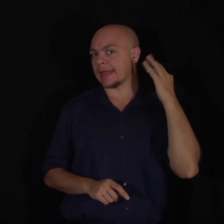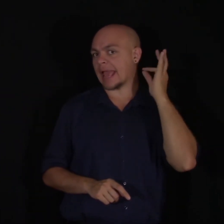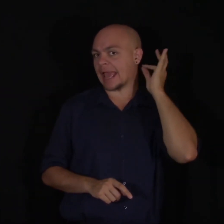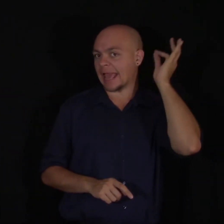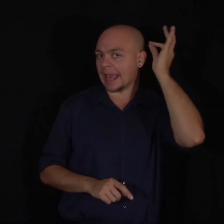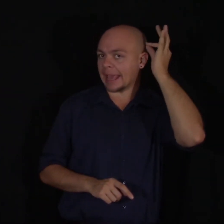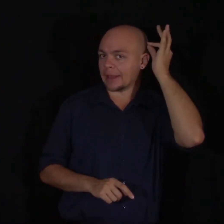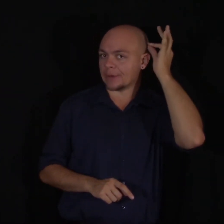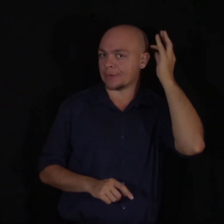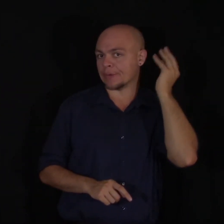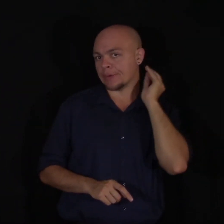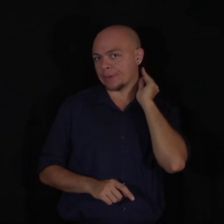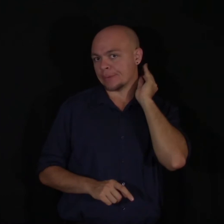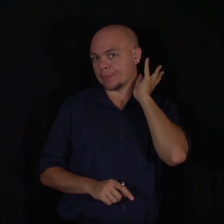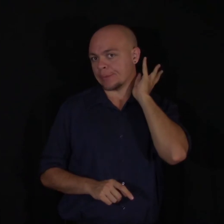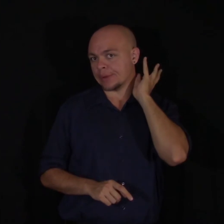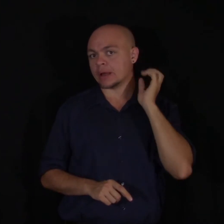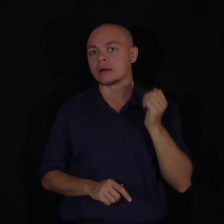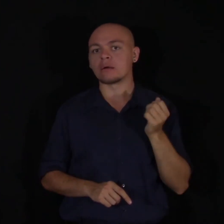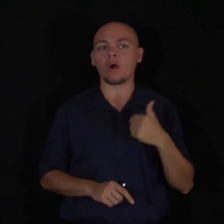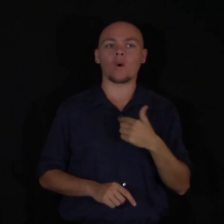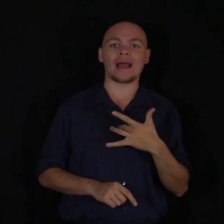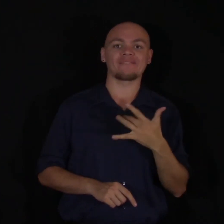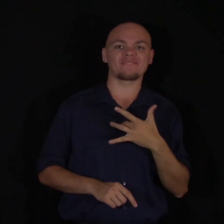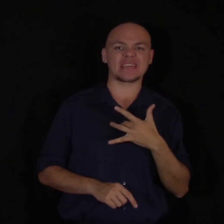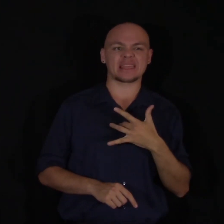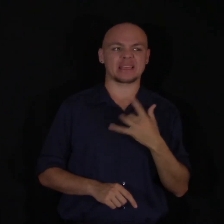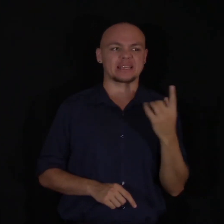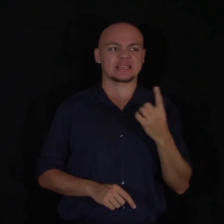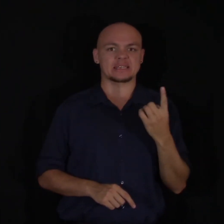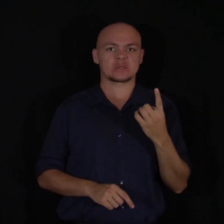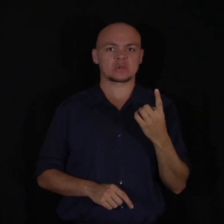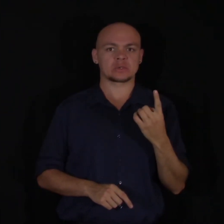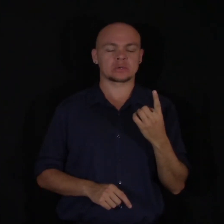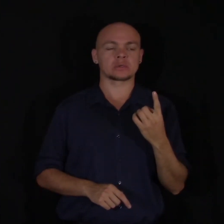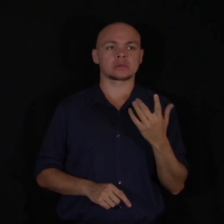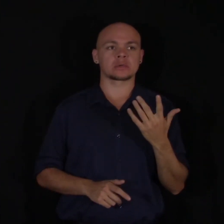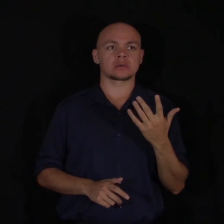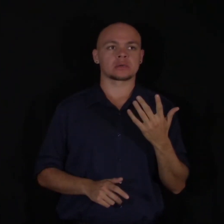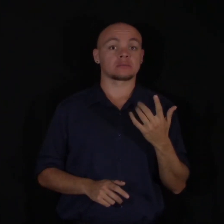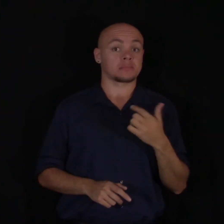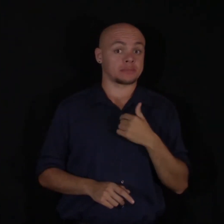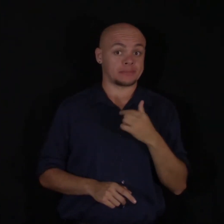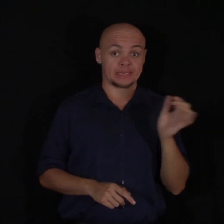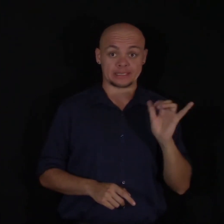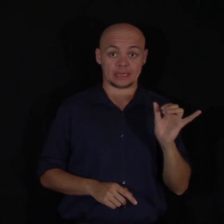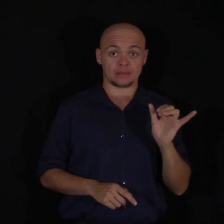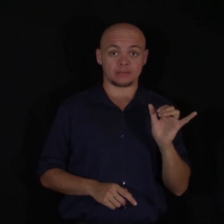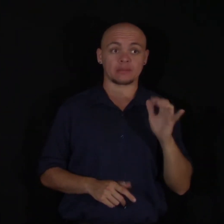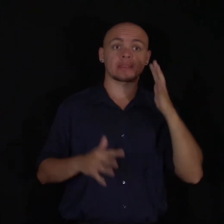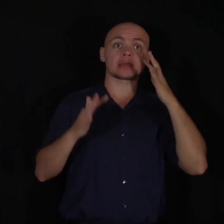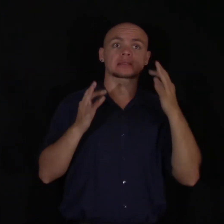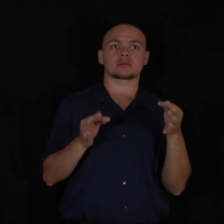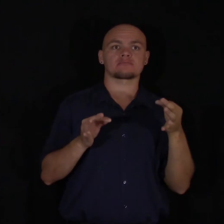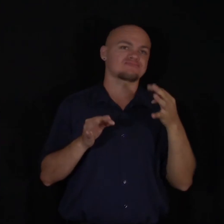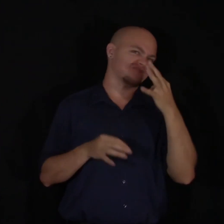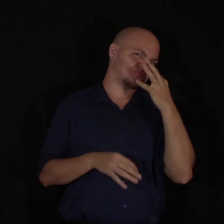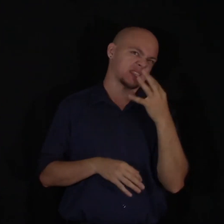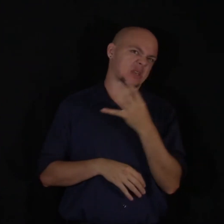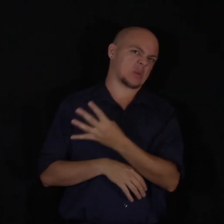They kept saying, "I feel it here." But like me, they keep choosing to ignore